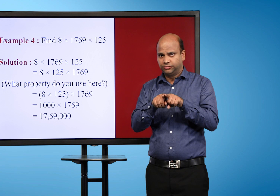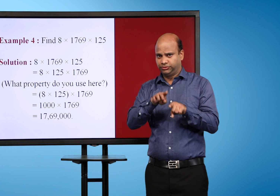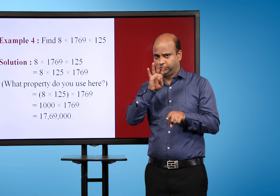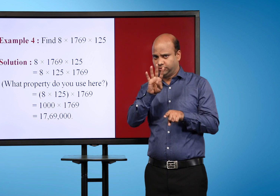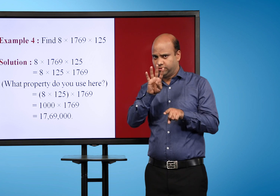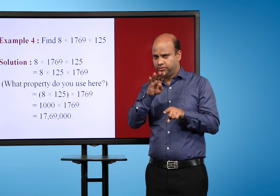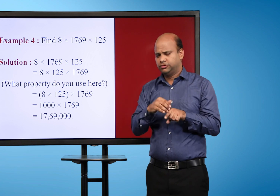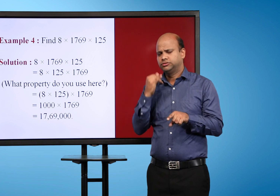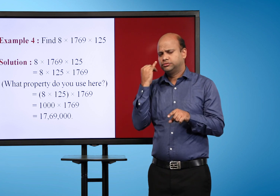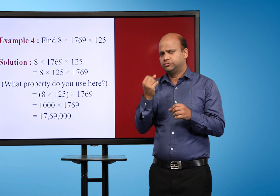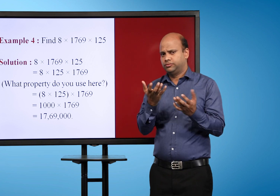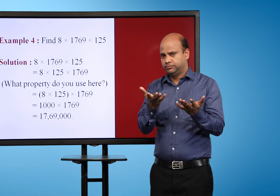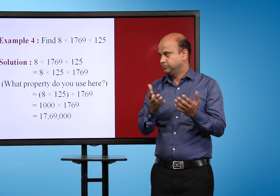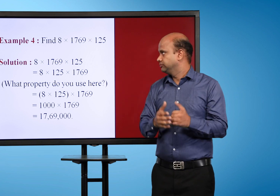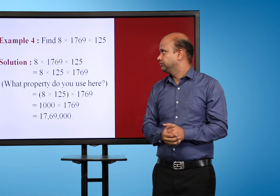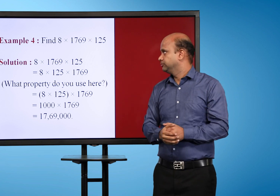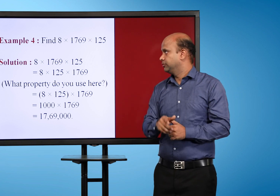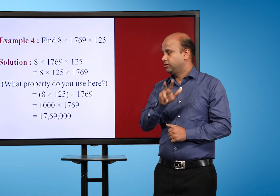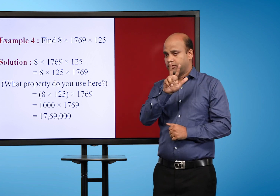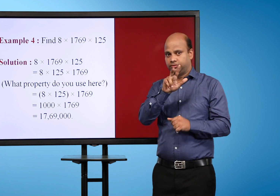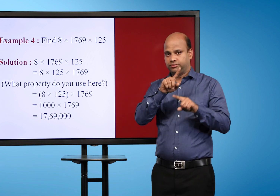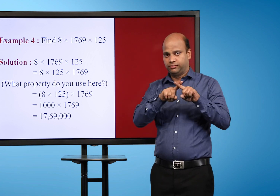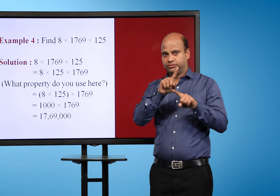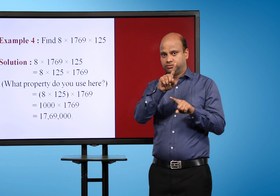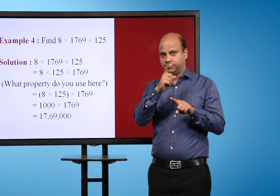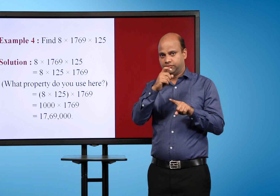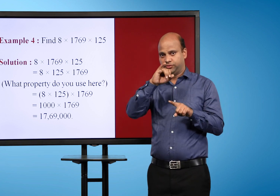Example 4. Find 8 multiplied by